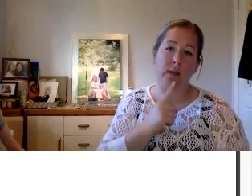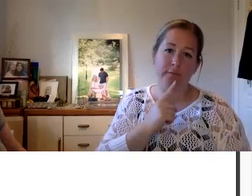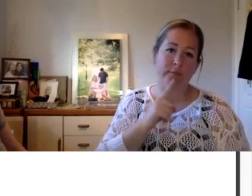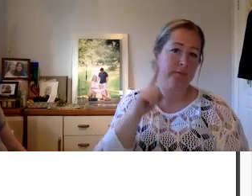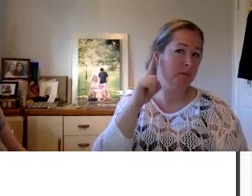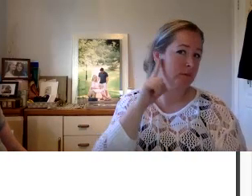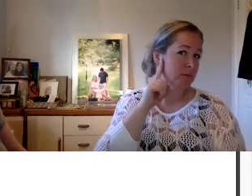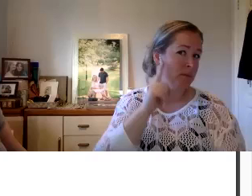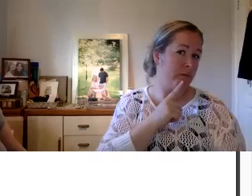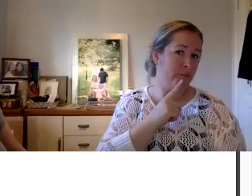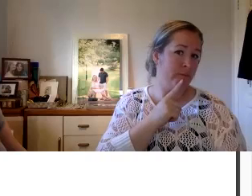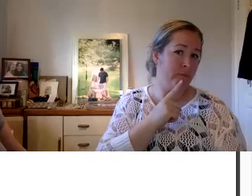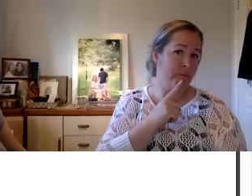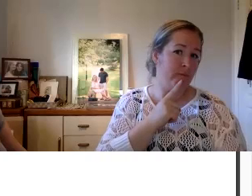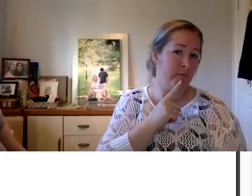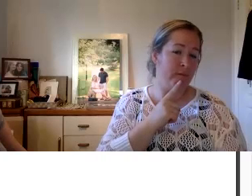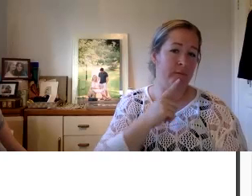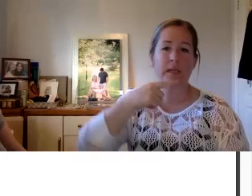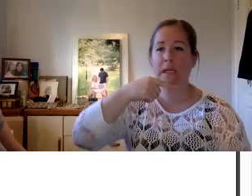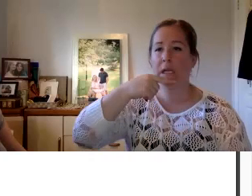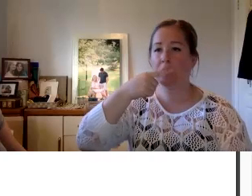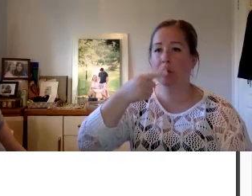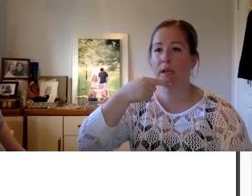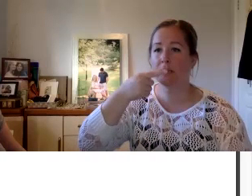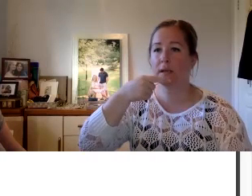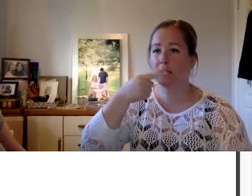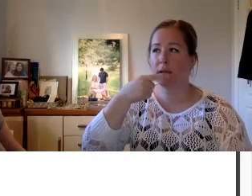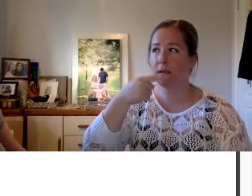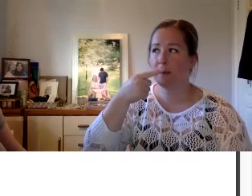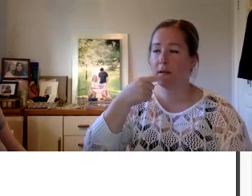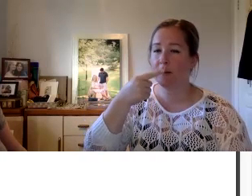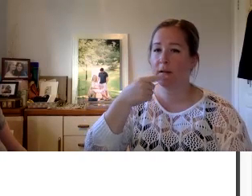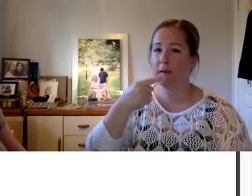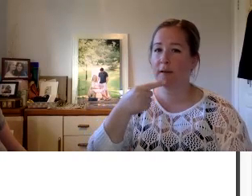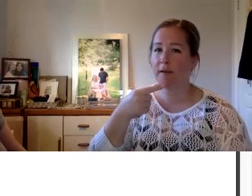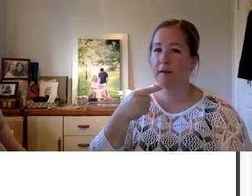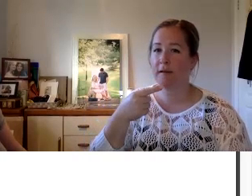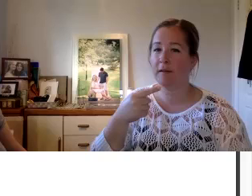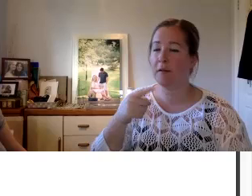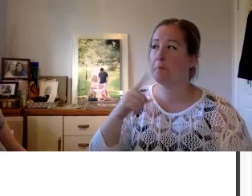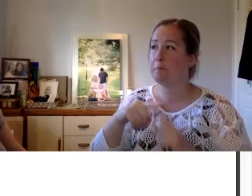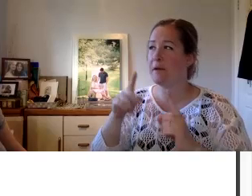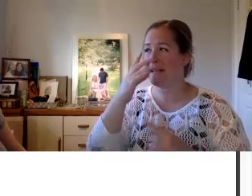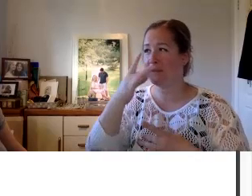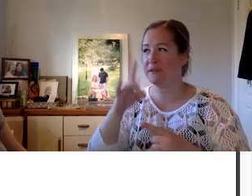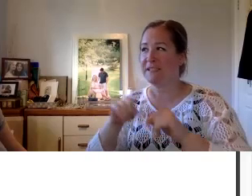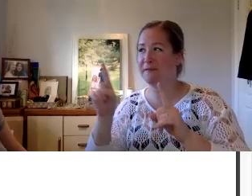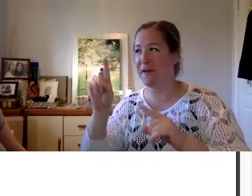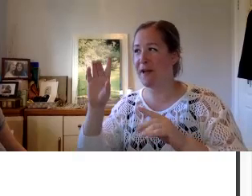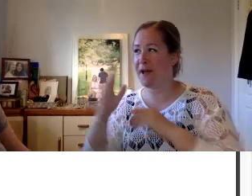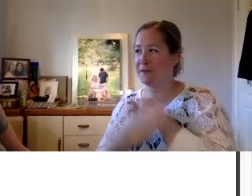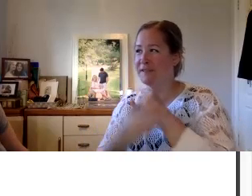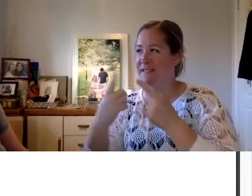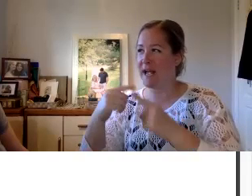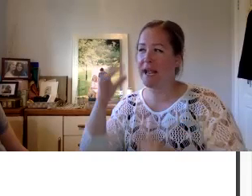in North America, Canada, is the word this way, deaf. Hearing is used on your mouth.